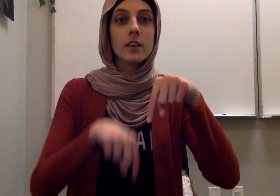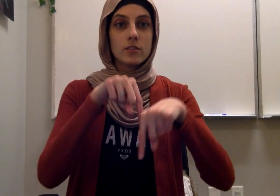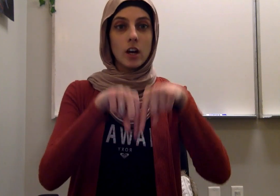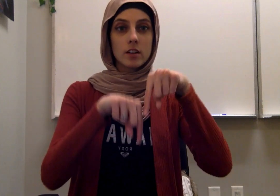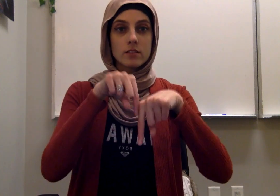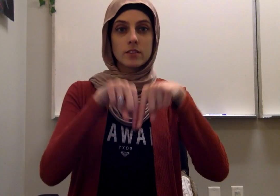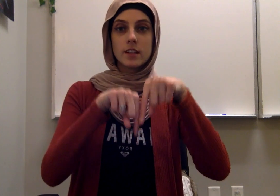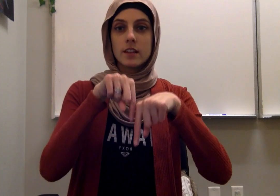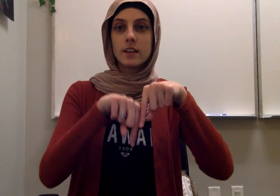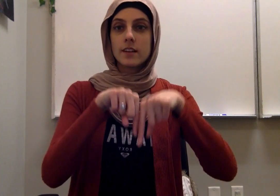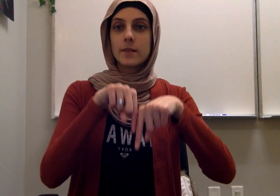Socks.